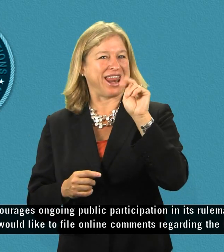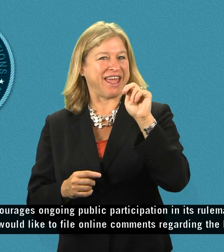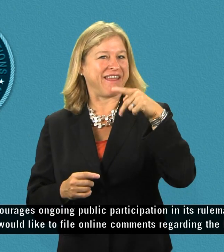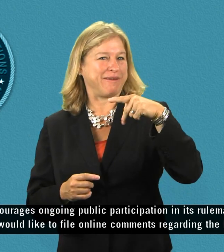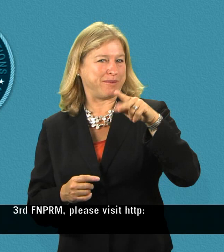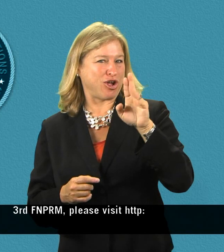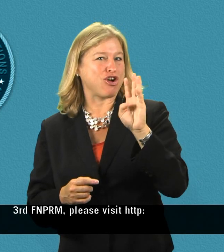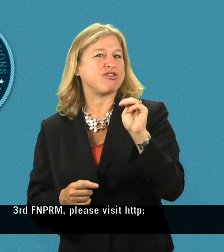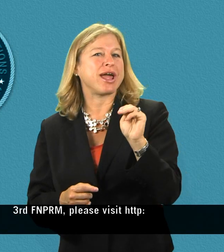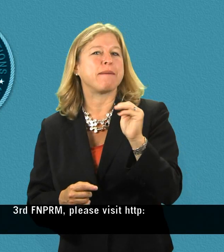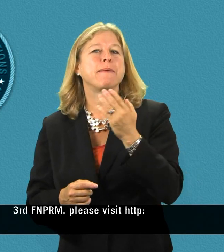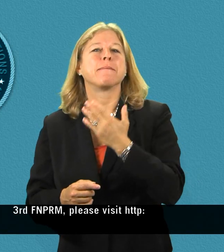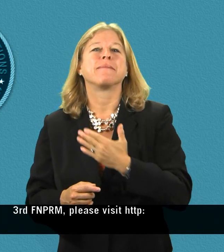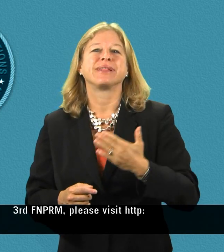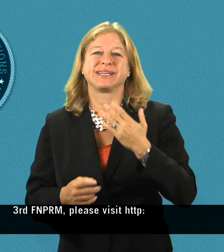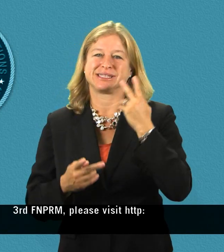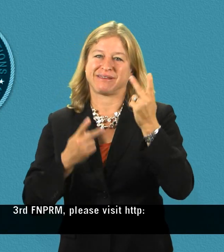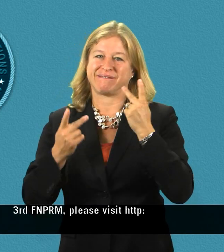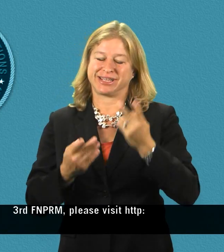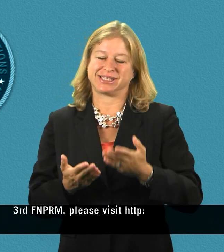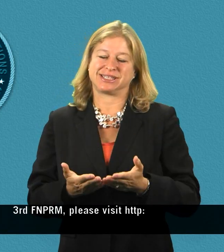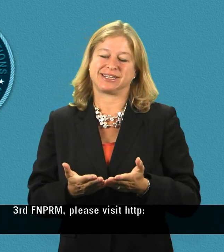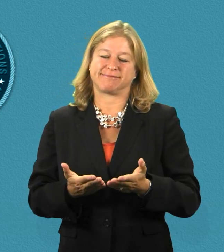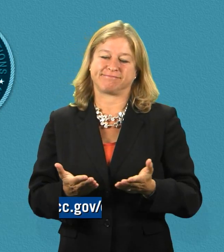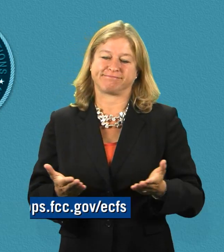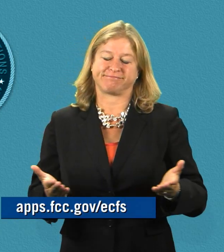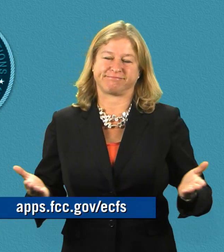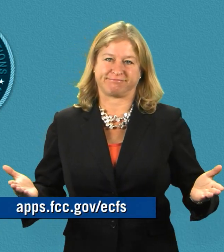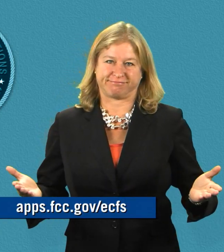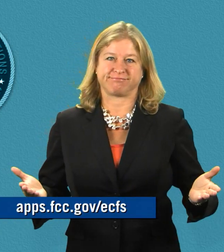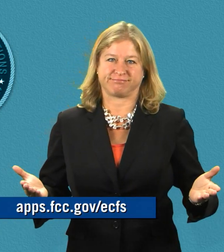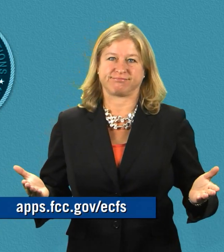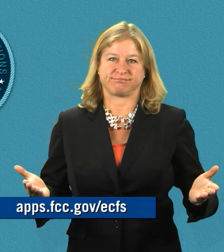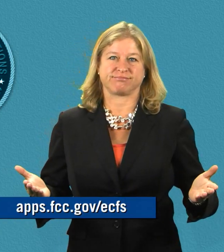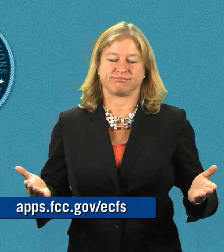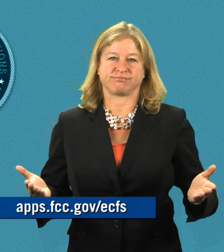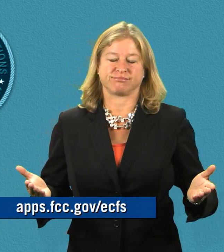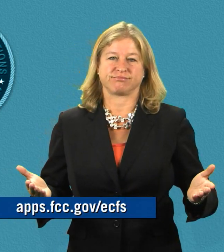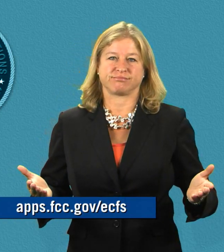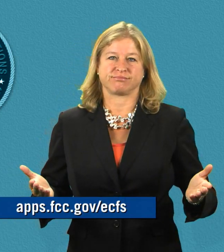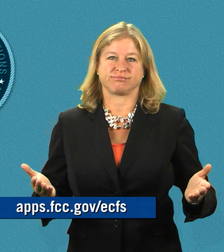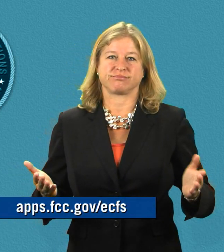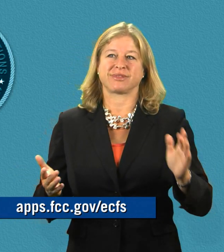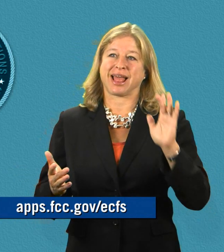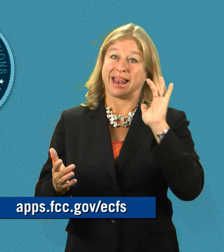regarding the FCC's third FNPRM, please visit apps.fcc